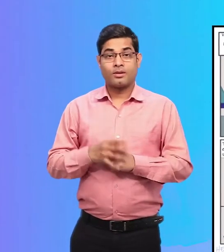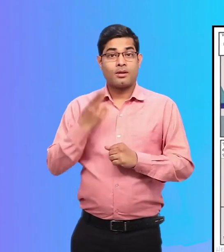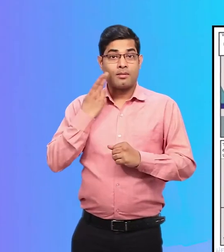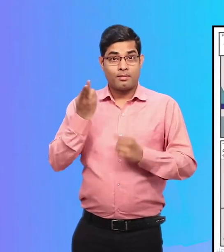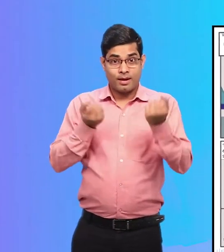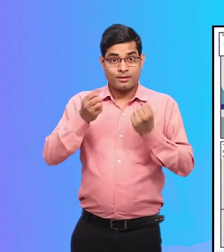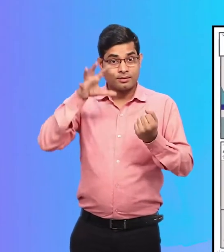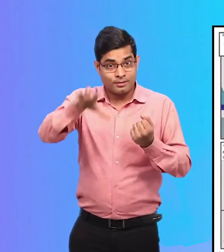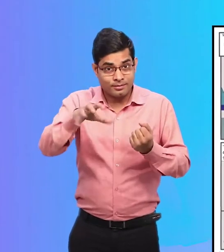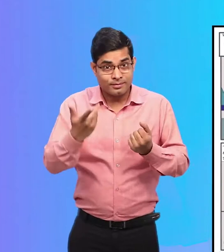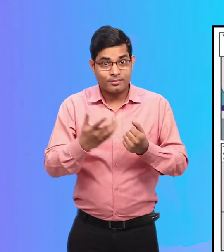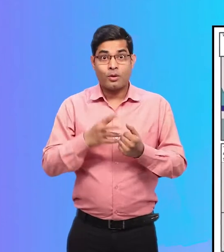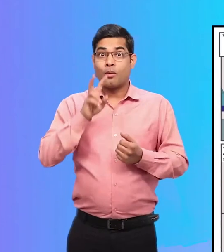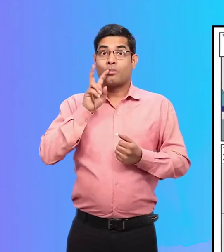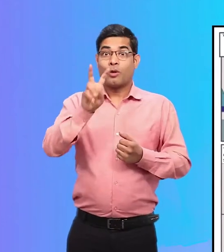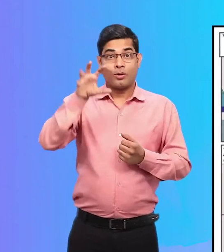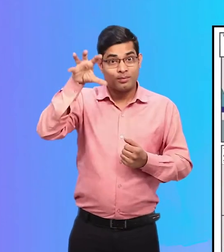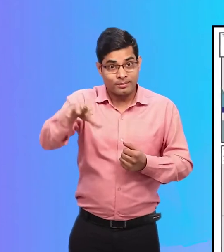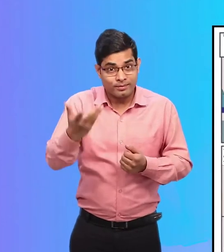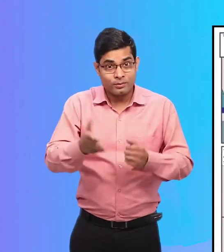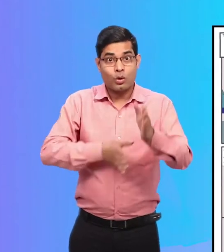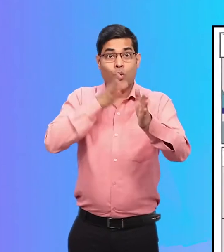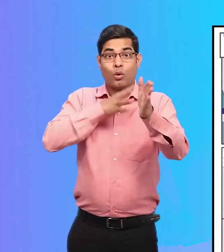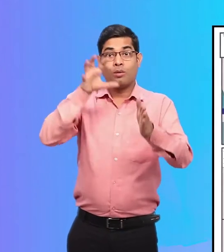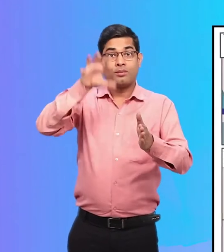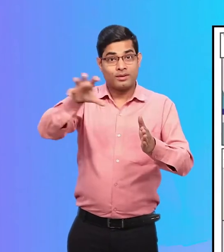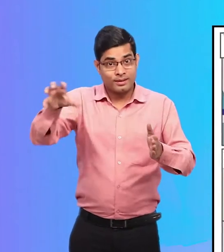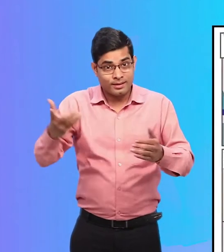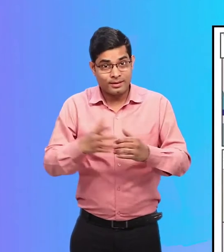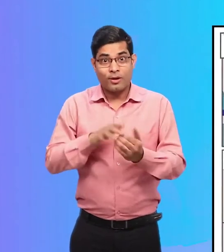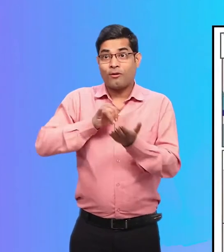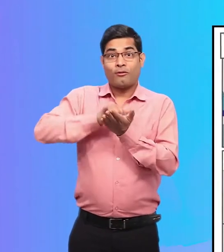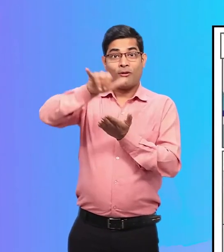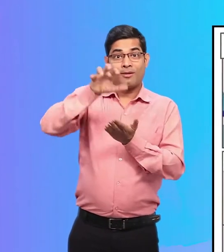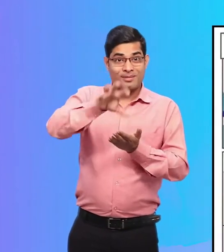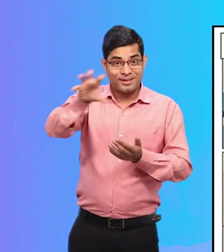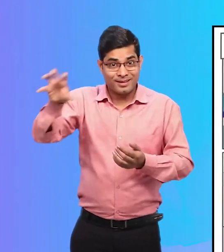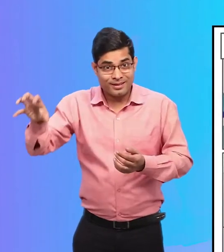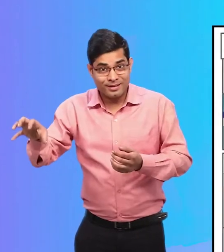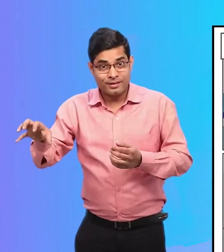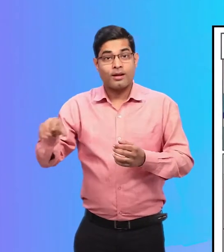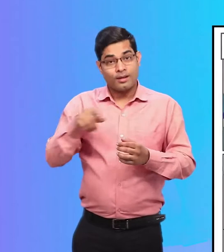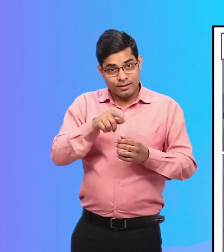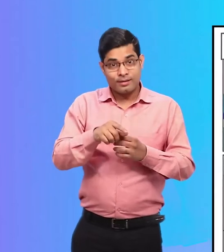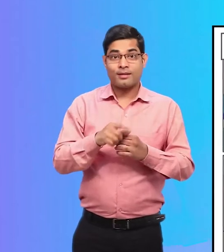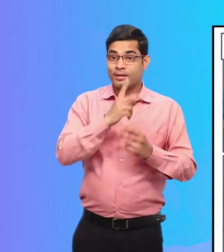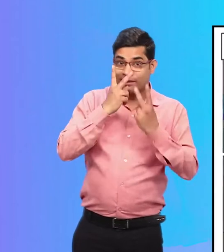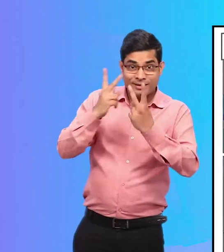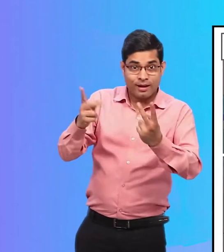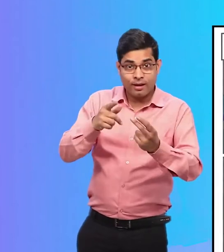that he knows of, which can be seen in buses, metro stations, railway stations, or